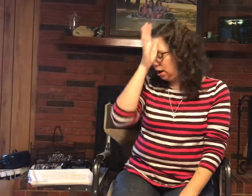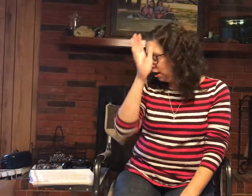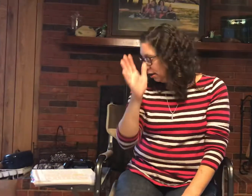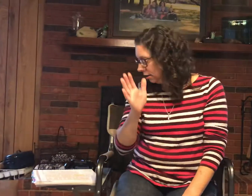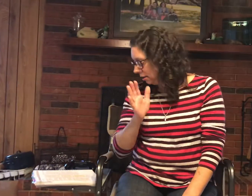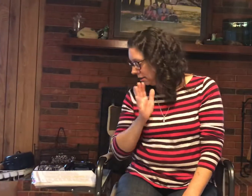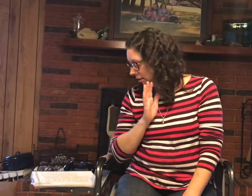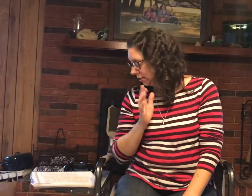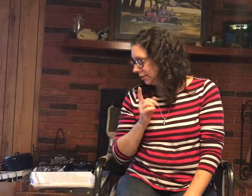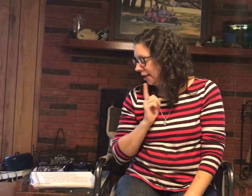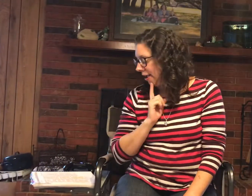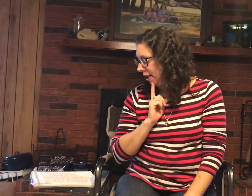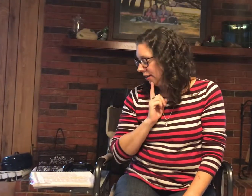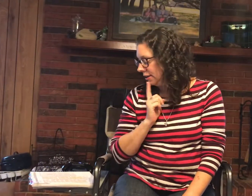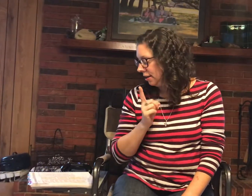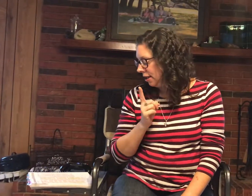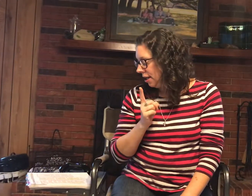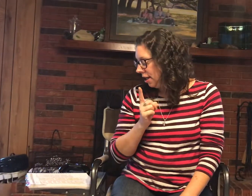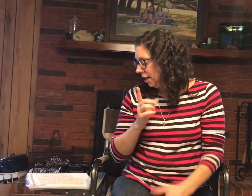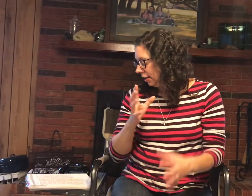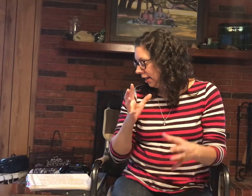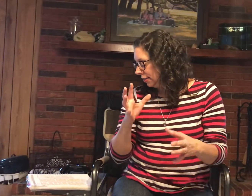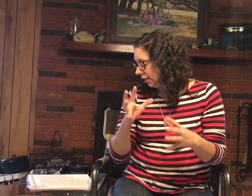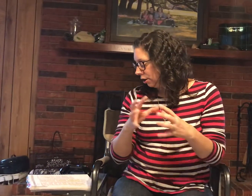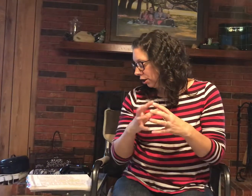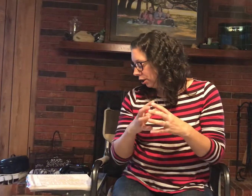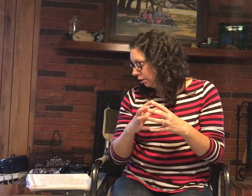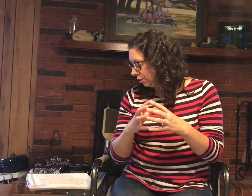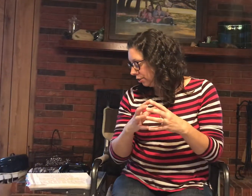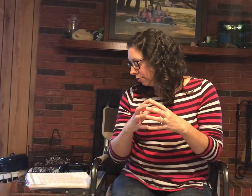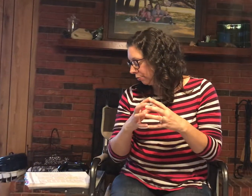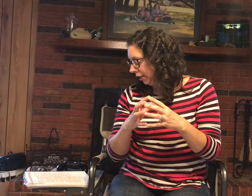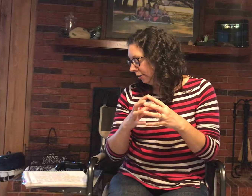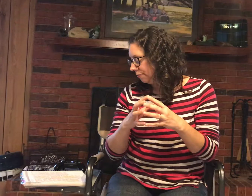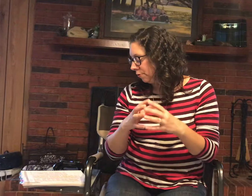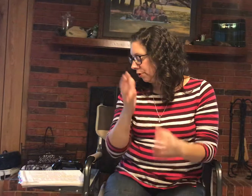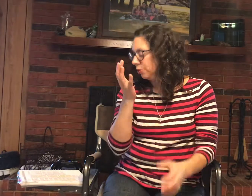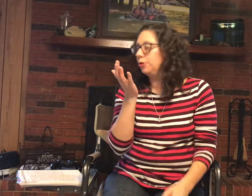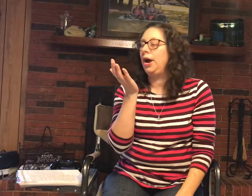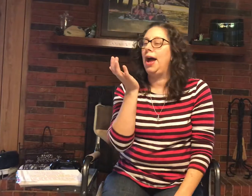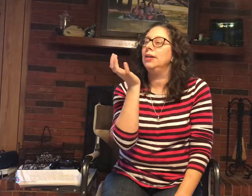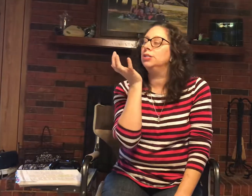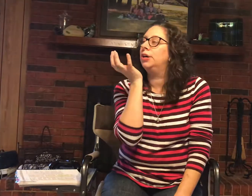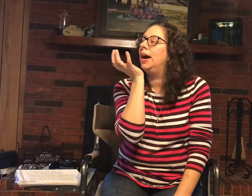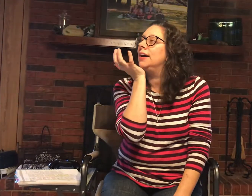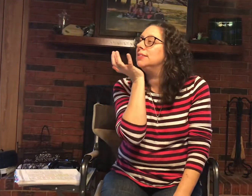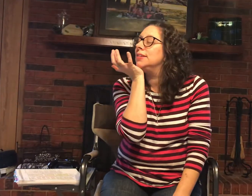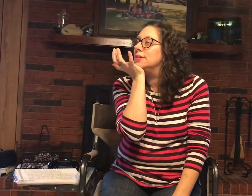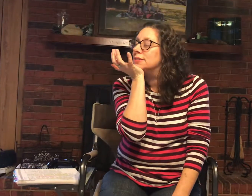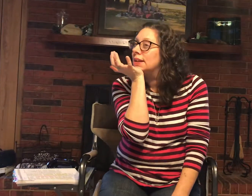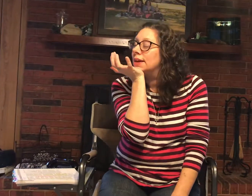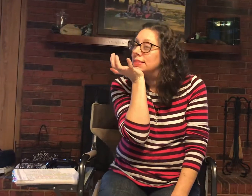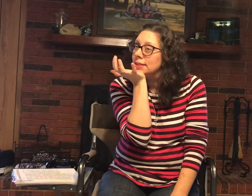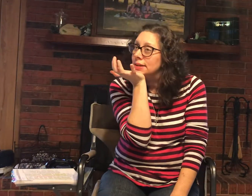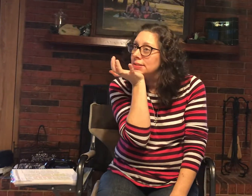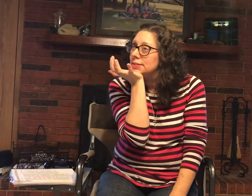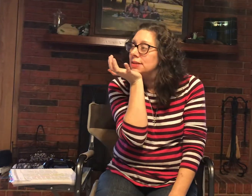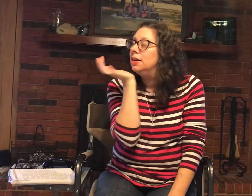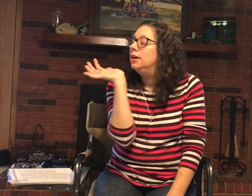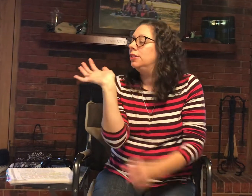God said, let the earth bring forth grass. Grass is like this, the heel